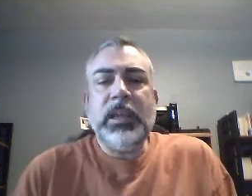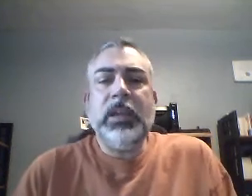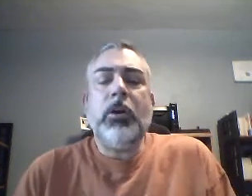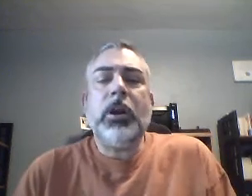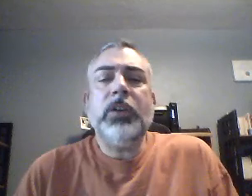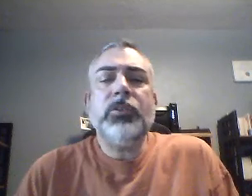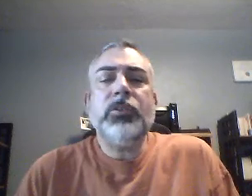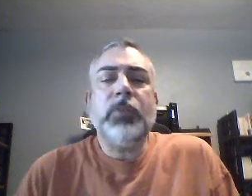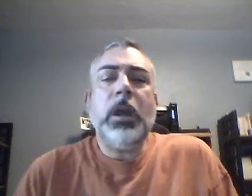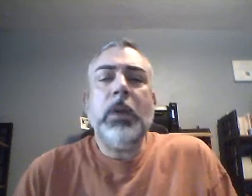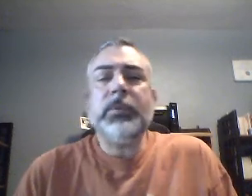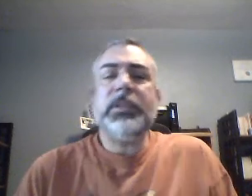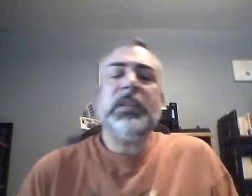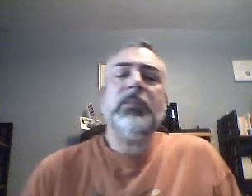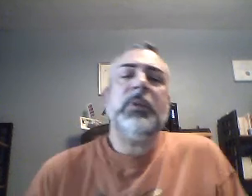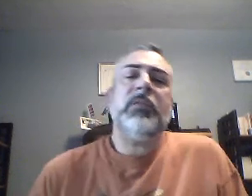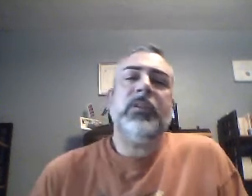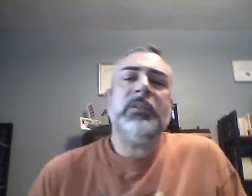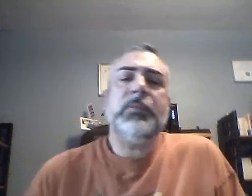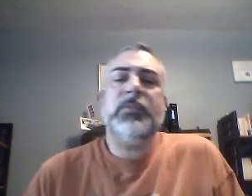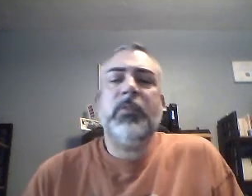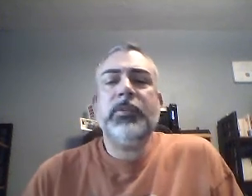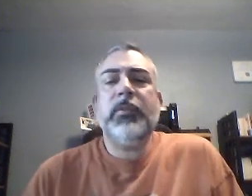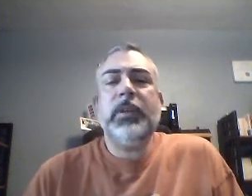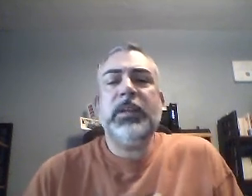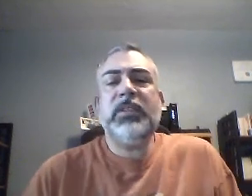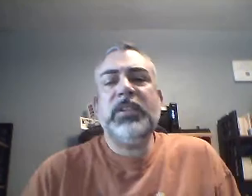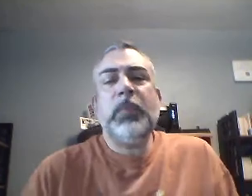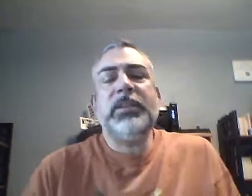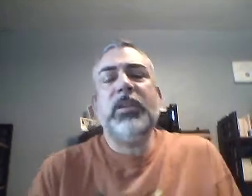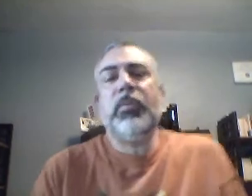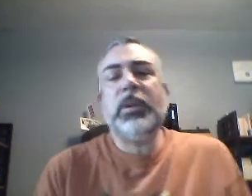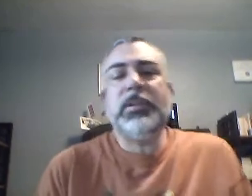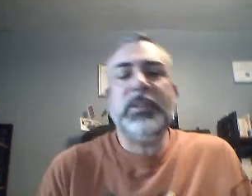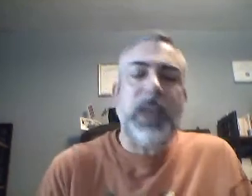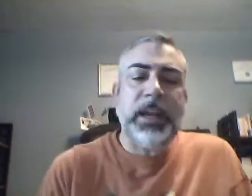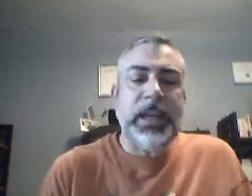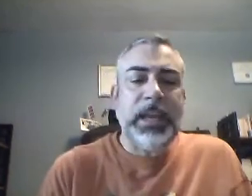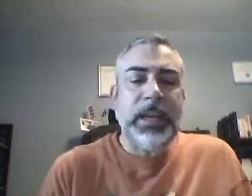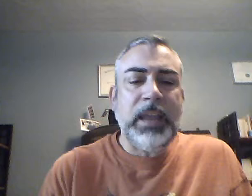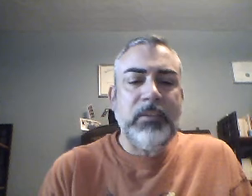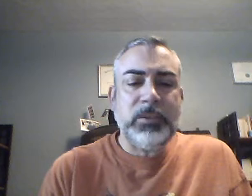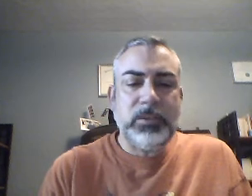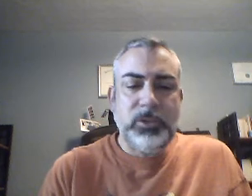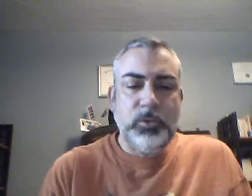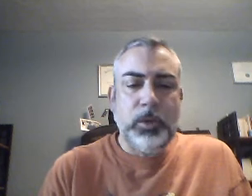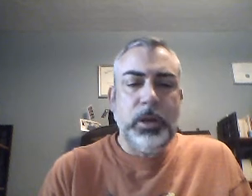our country. It was seen to be a very subversive and destabilizing threat to society. And I have a short